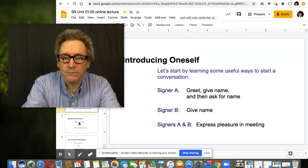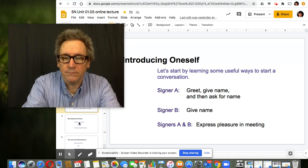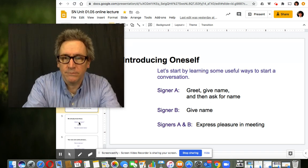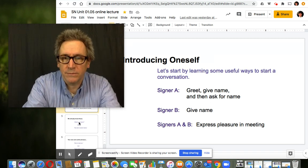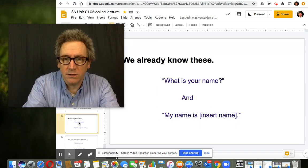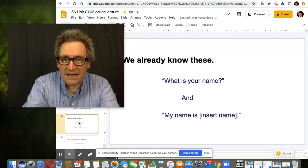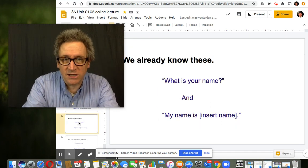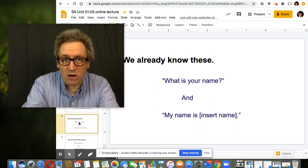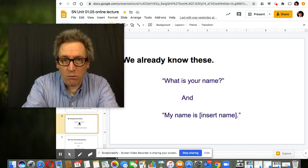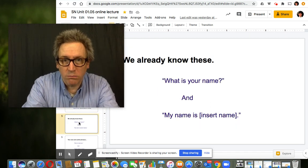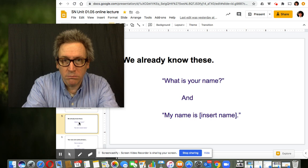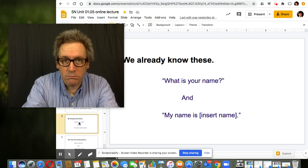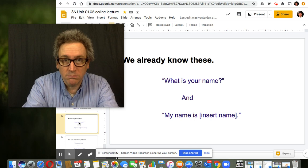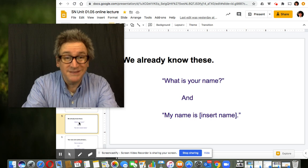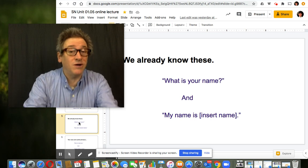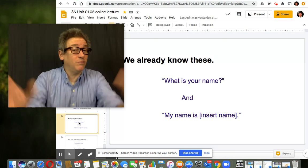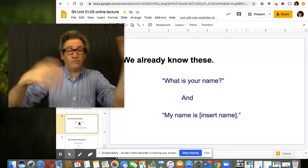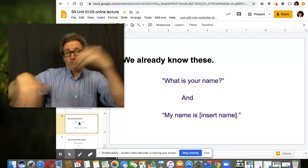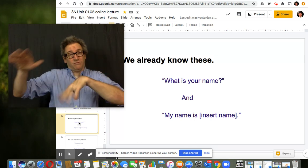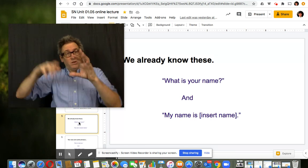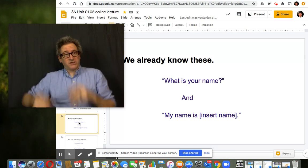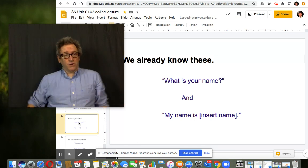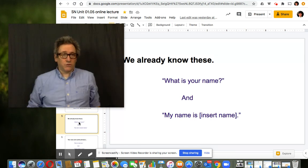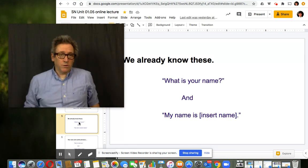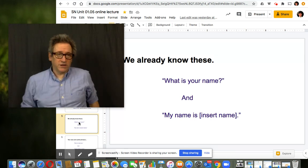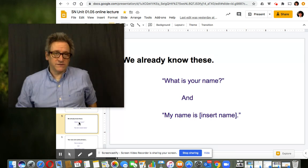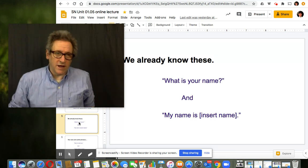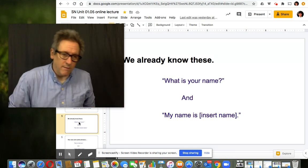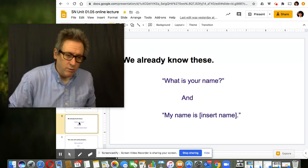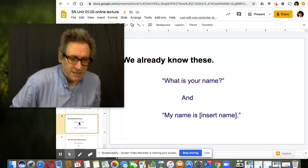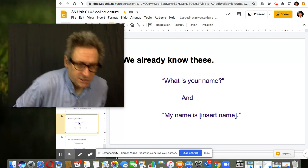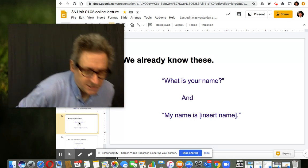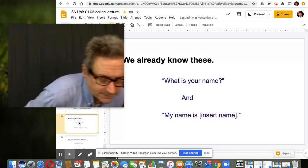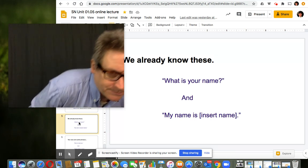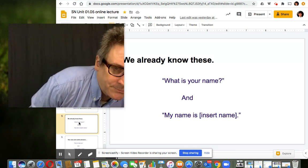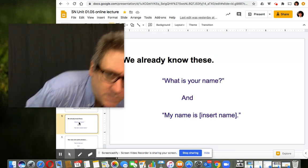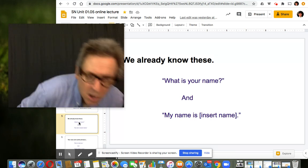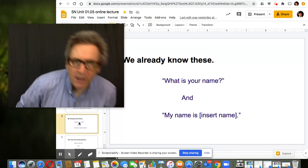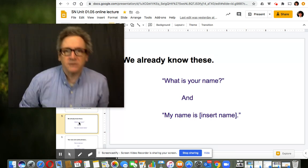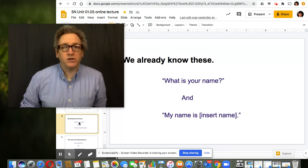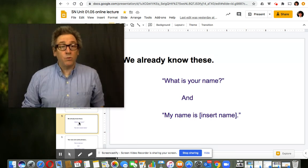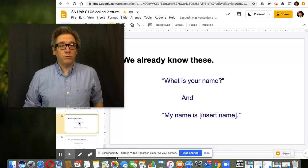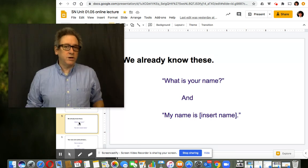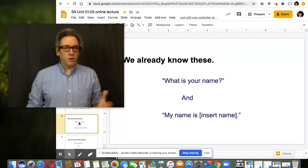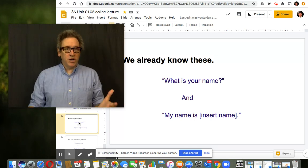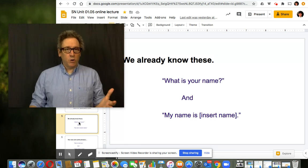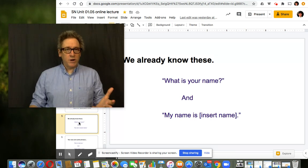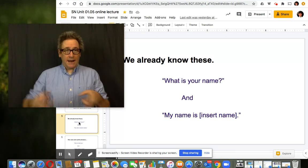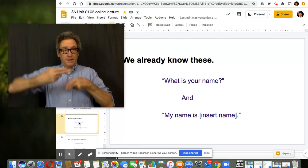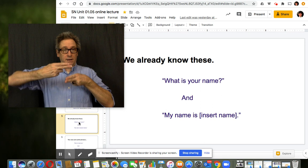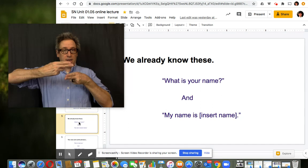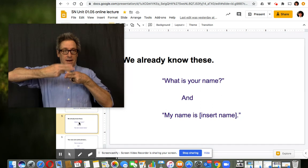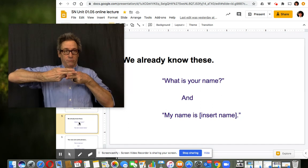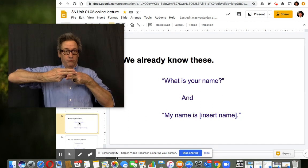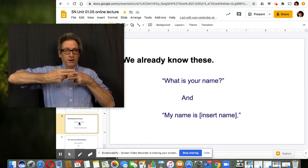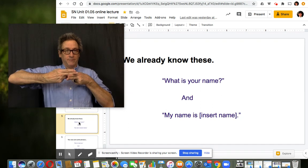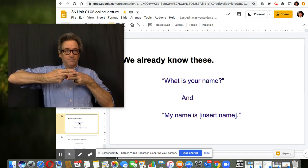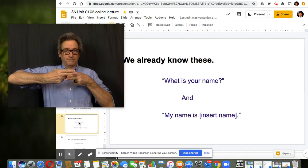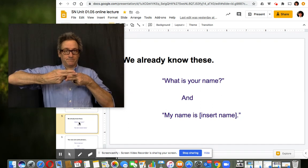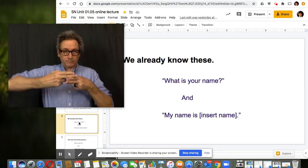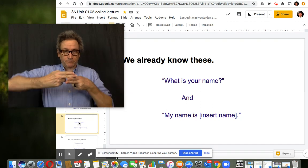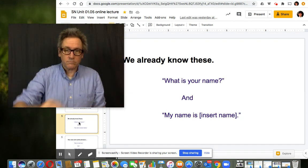that's the goal. So let's go through what this vocab was I just did. Okay, so we know name, name,